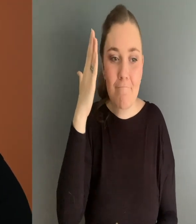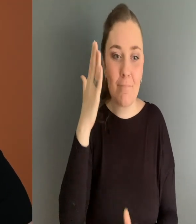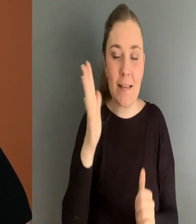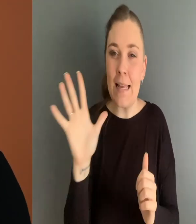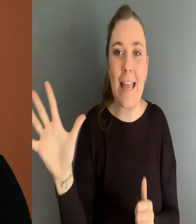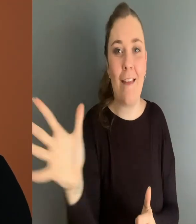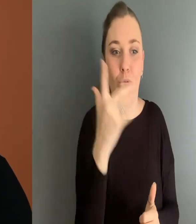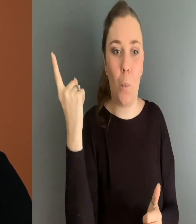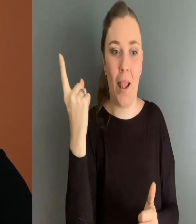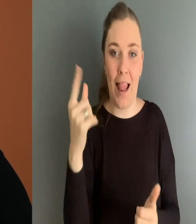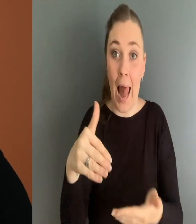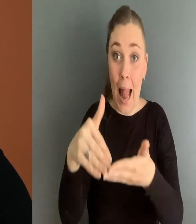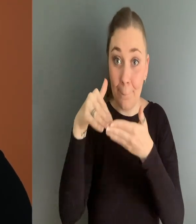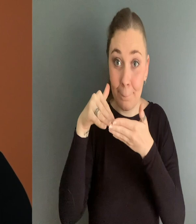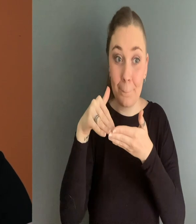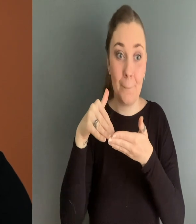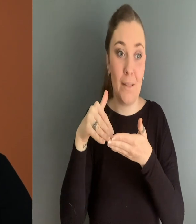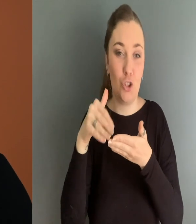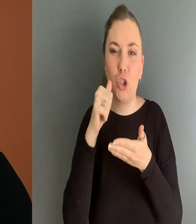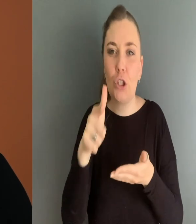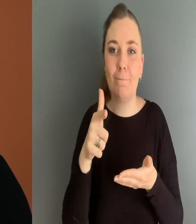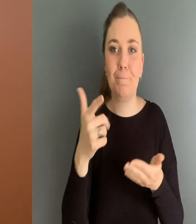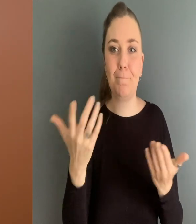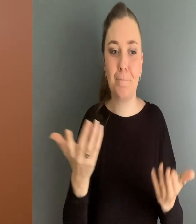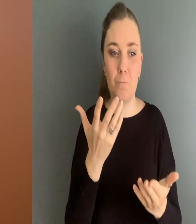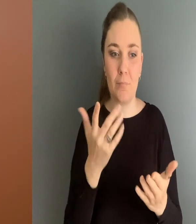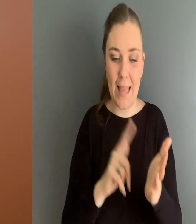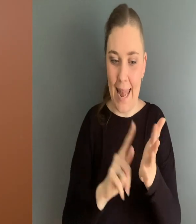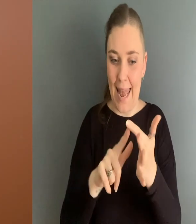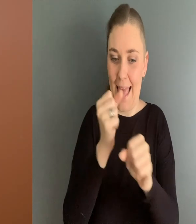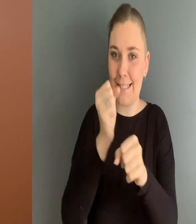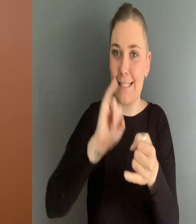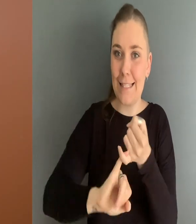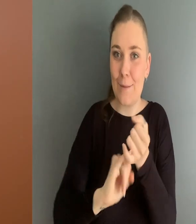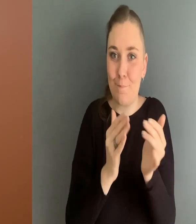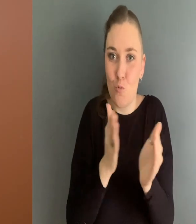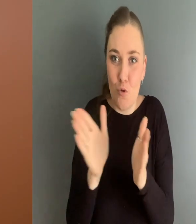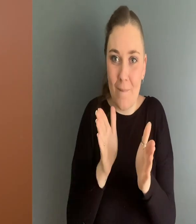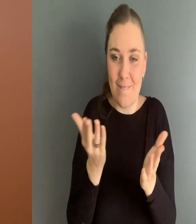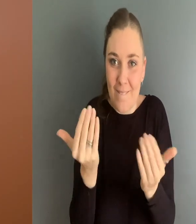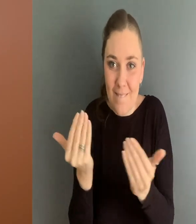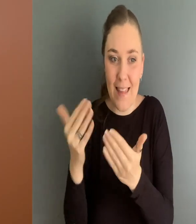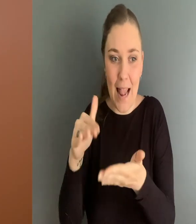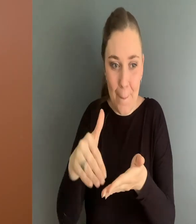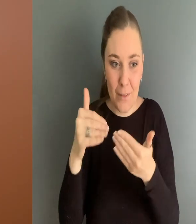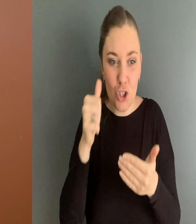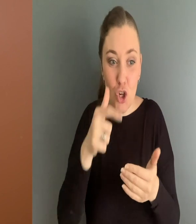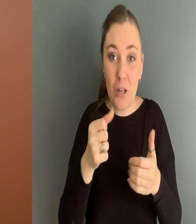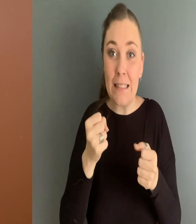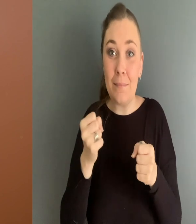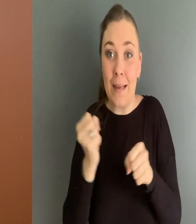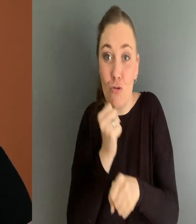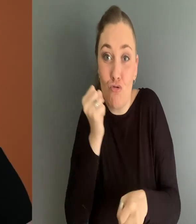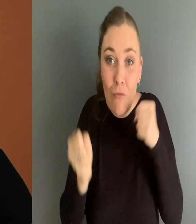everyone you know help me you know get my legs moving and you know get them